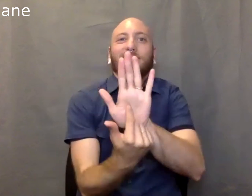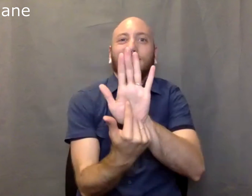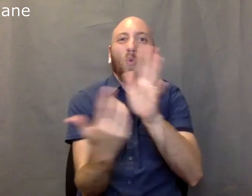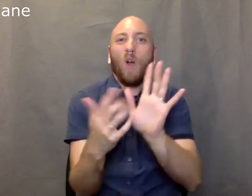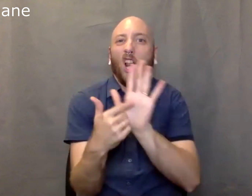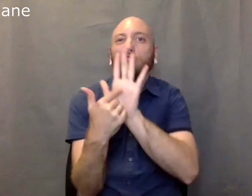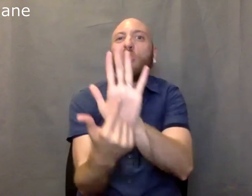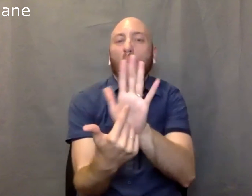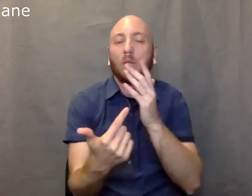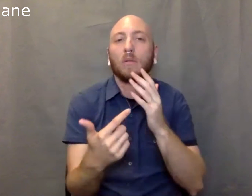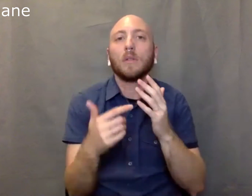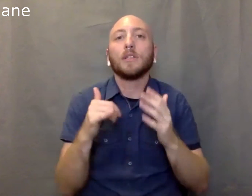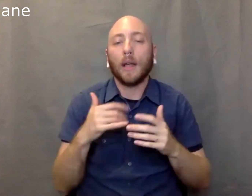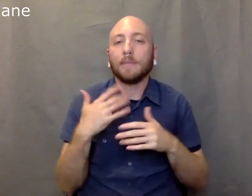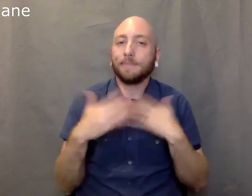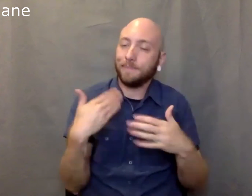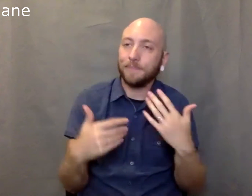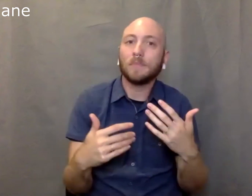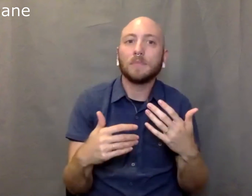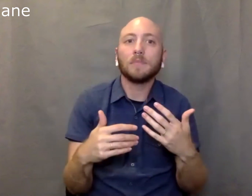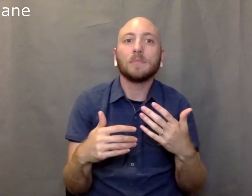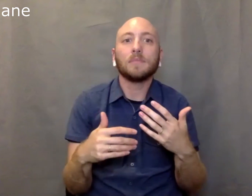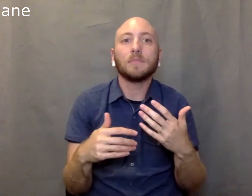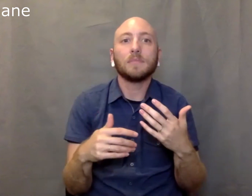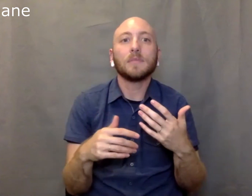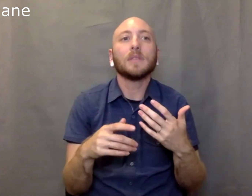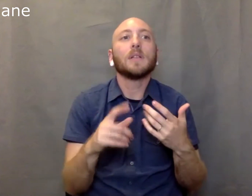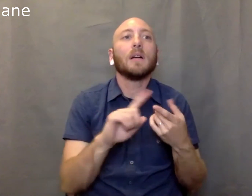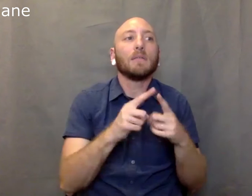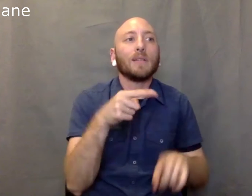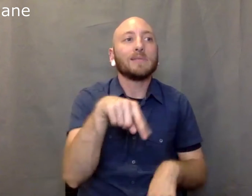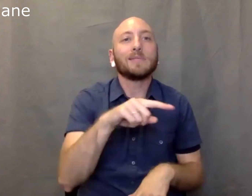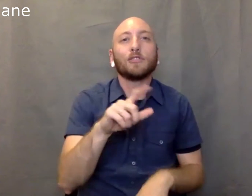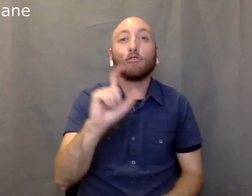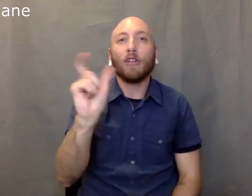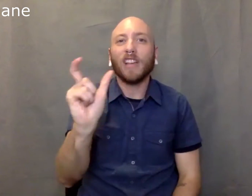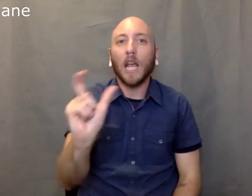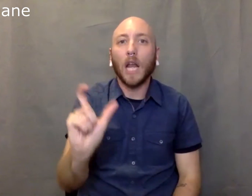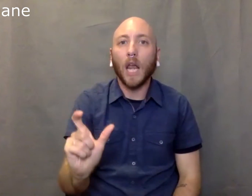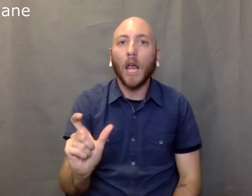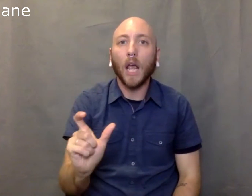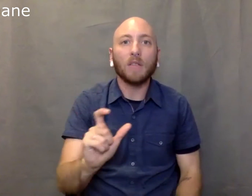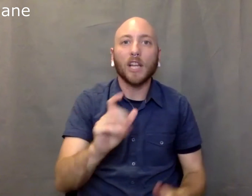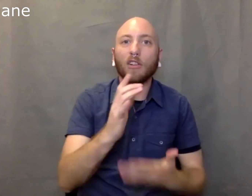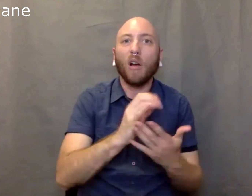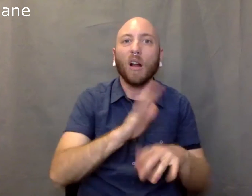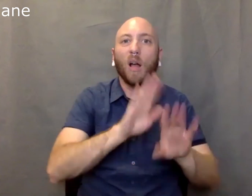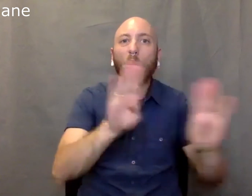escalated into my friends were doing graffiti. I'd go out with them, and then we'd drink in public, and blah blah blah